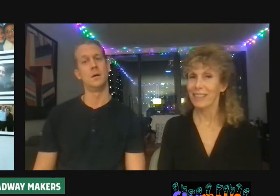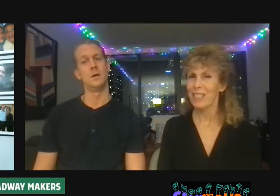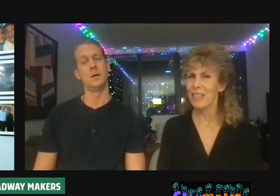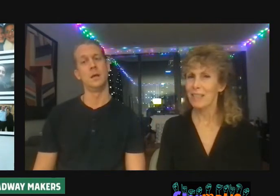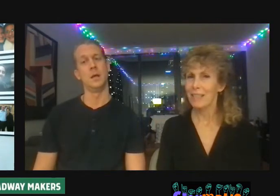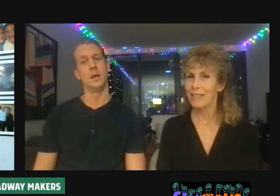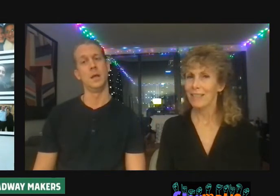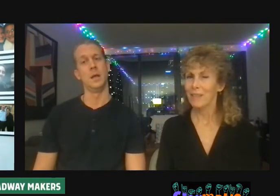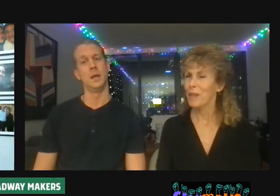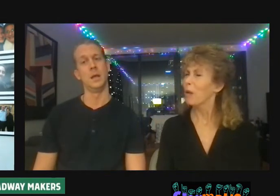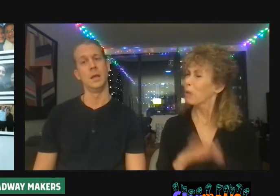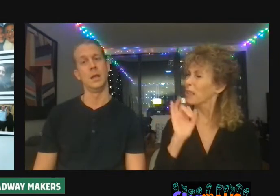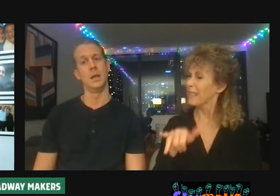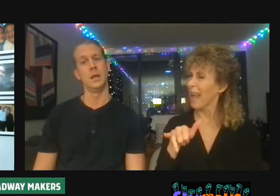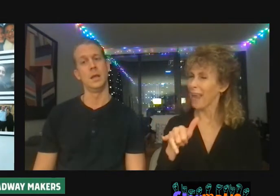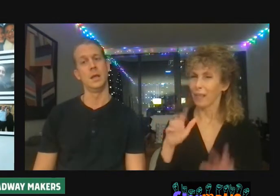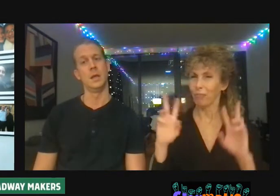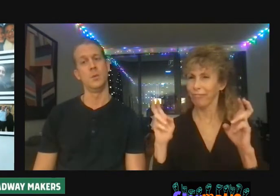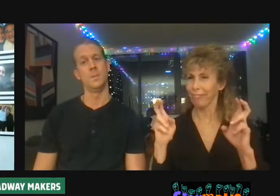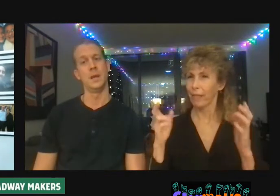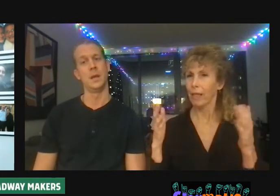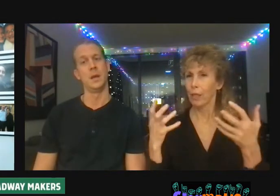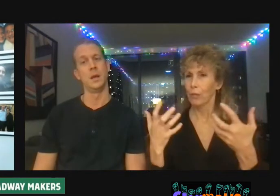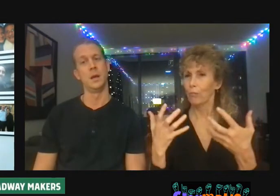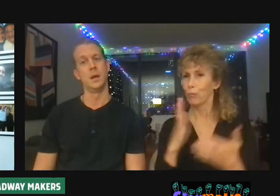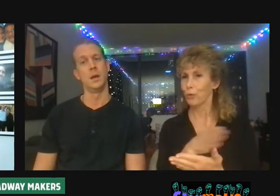we'll stick with musicals.